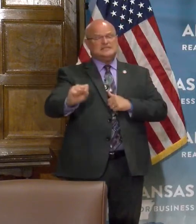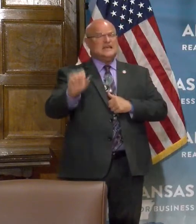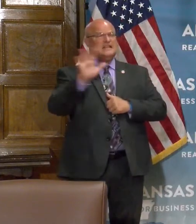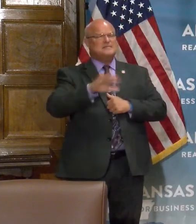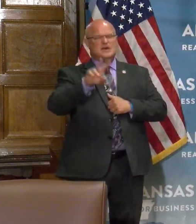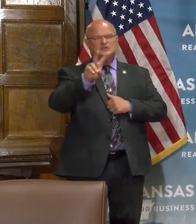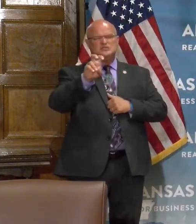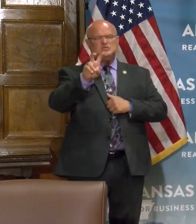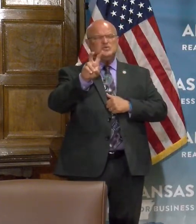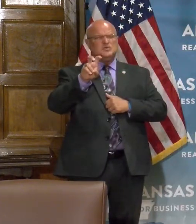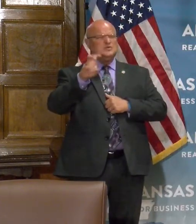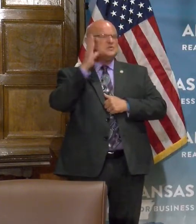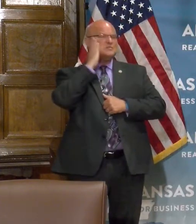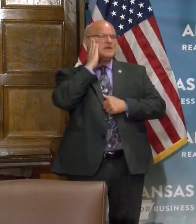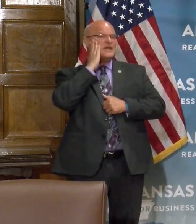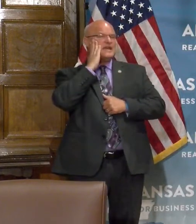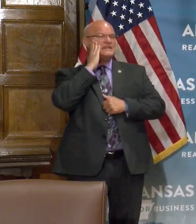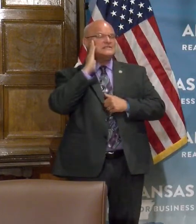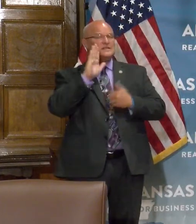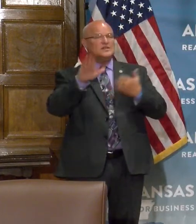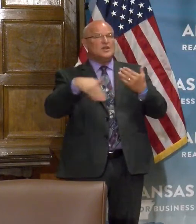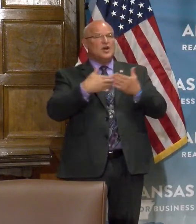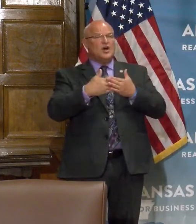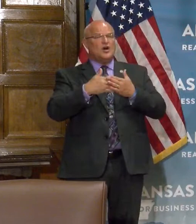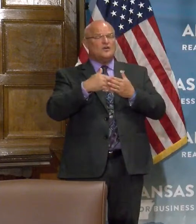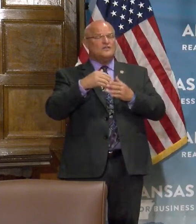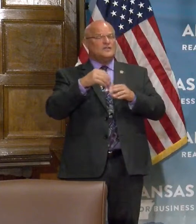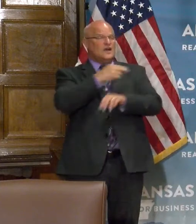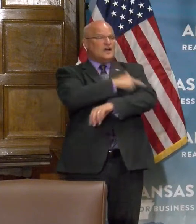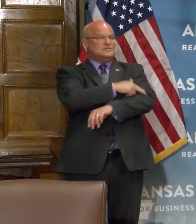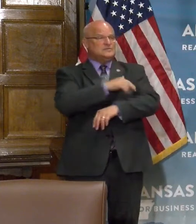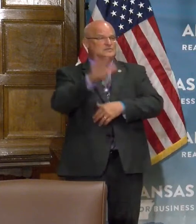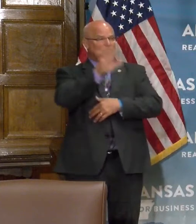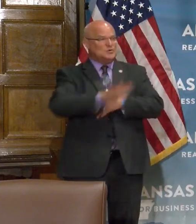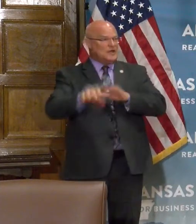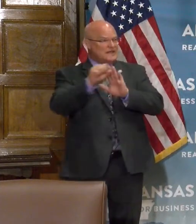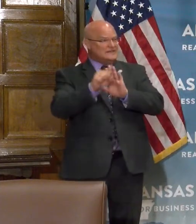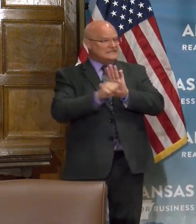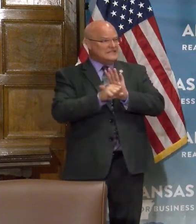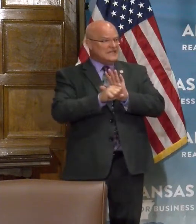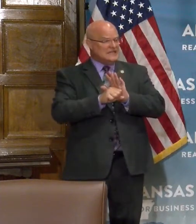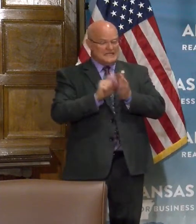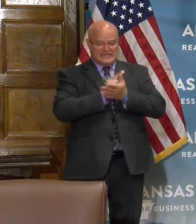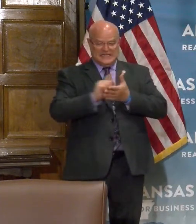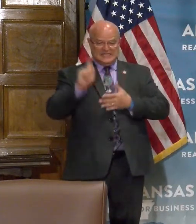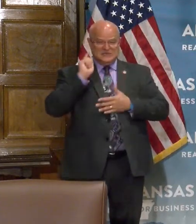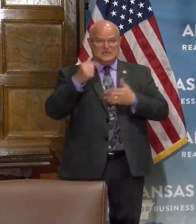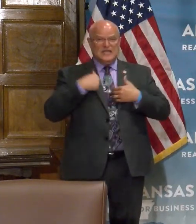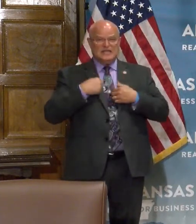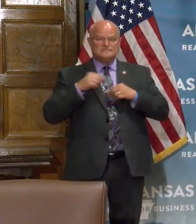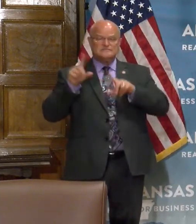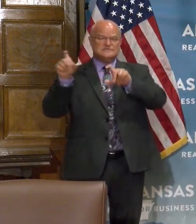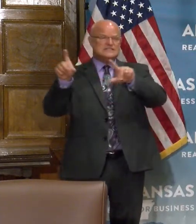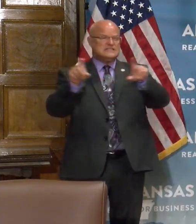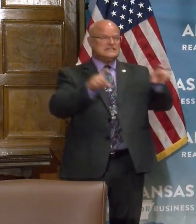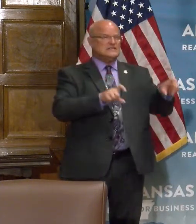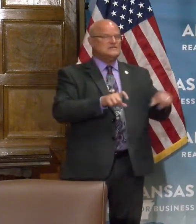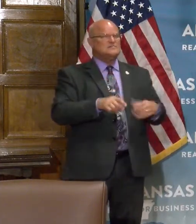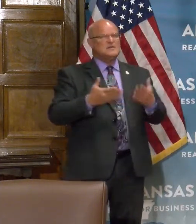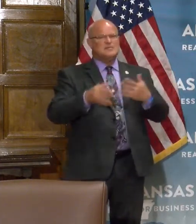around 200 critical care beds in all of our acute care hospitals across the state. And last week, we had a census of